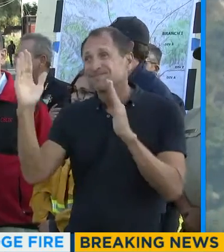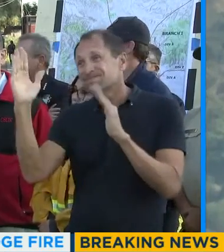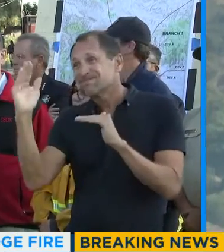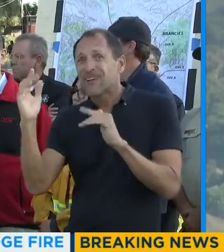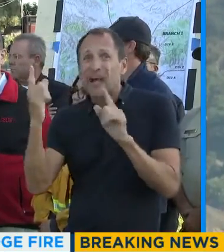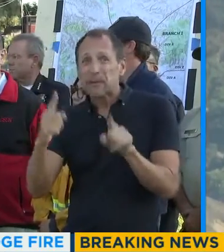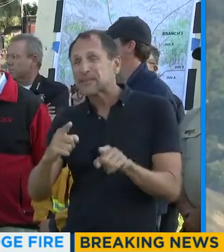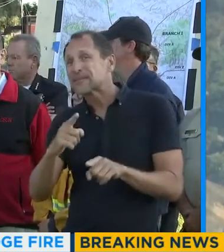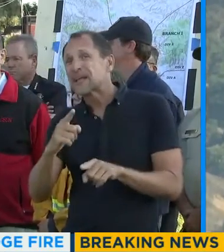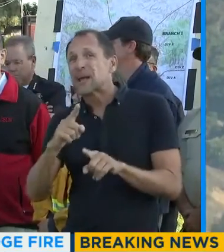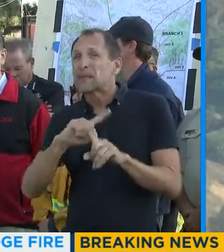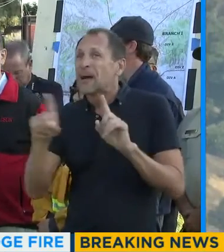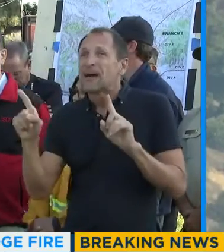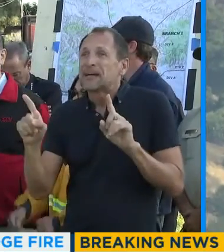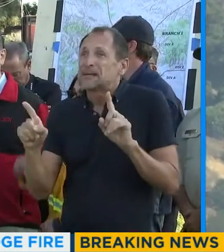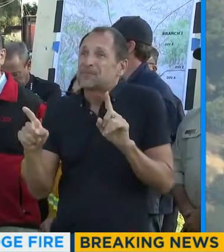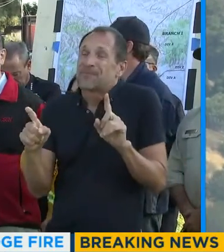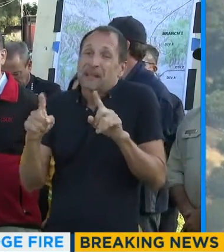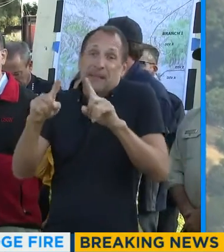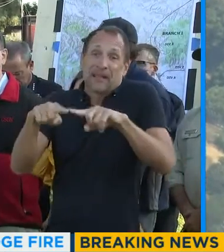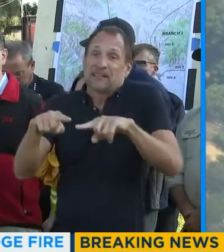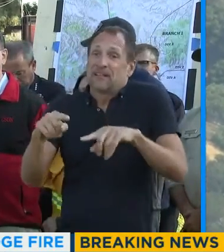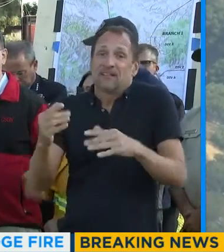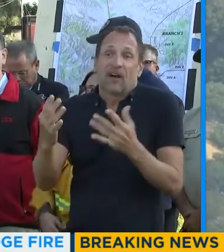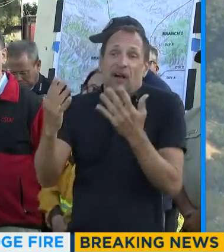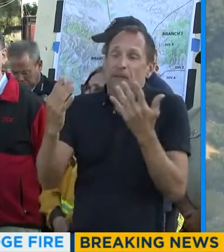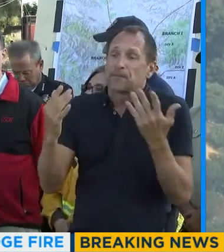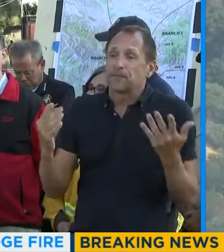we can do. But a lot of this will follow the fire. He'll be a final speaker.